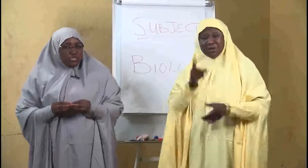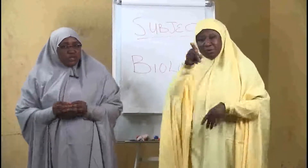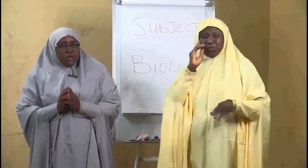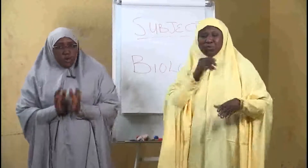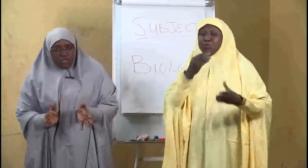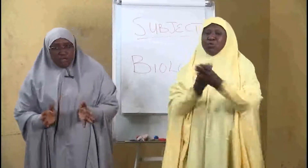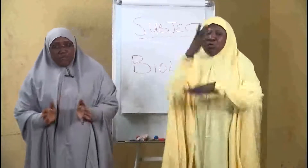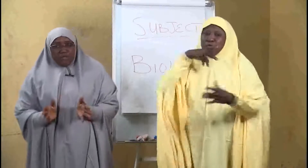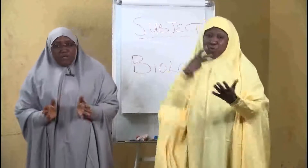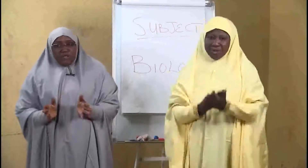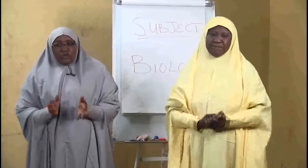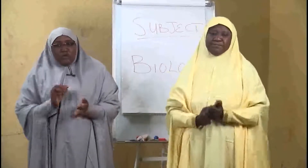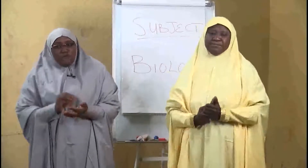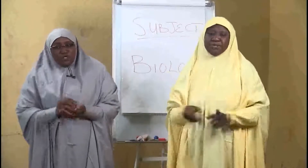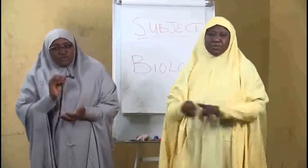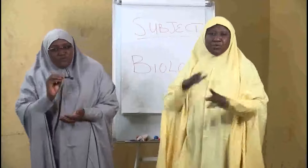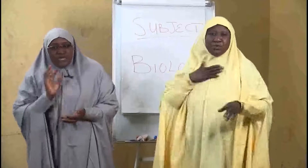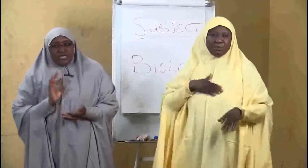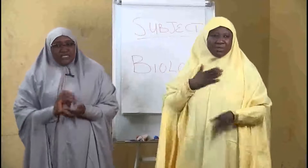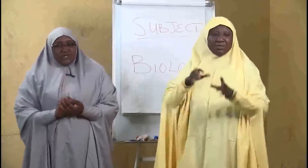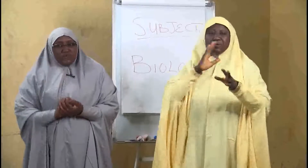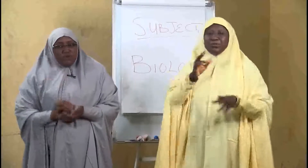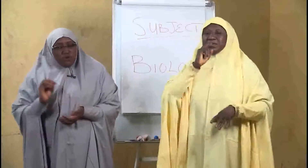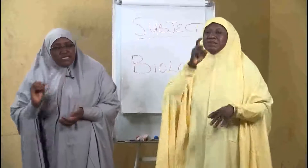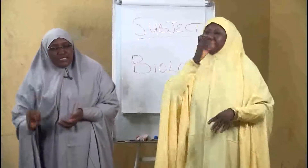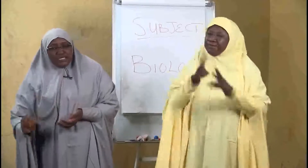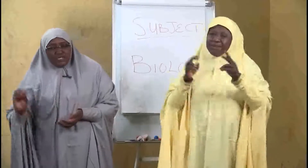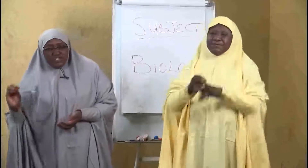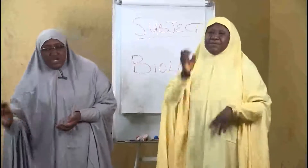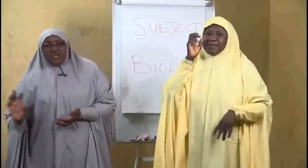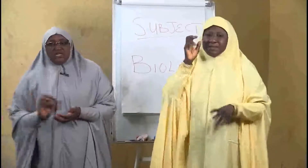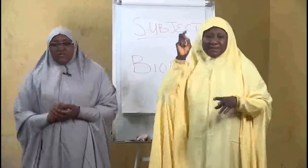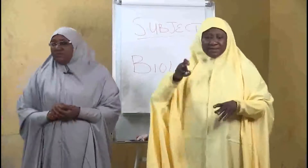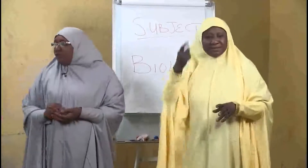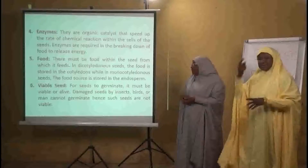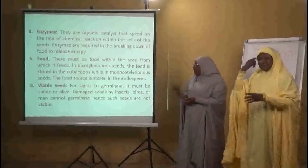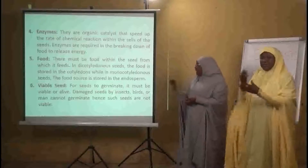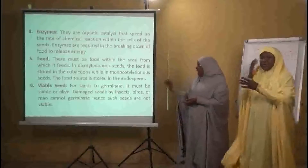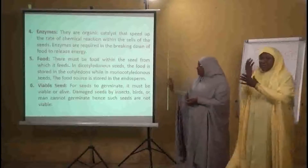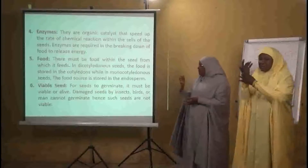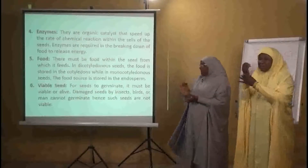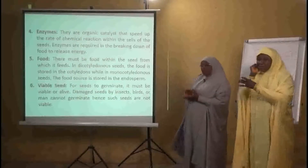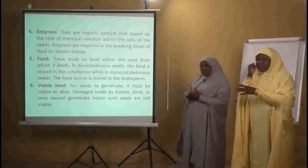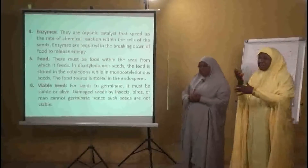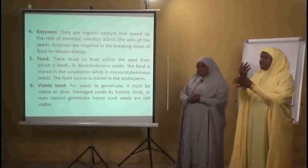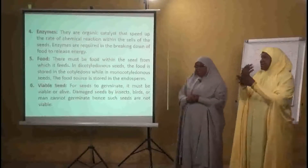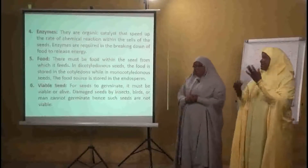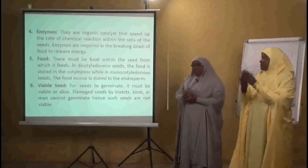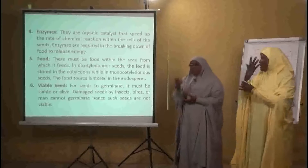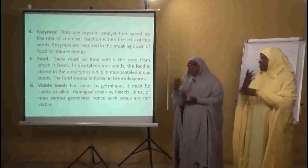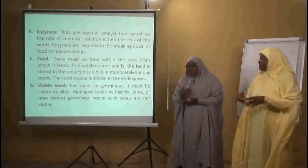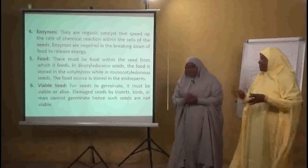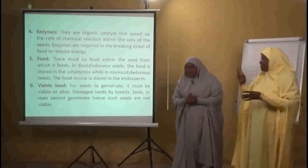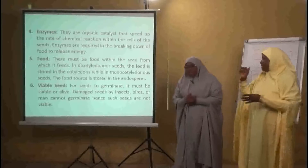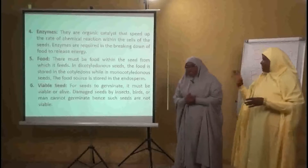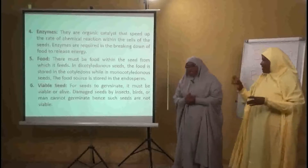to be okay. So food is very necessary for seed germination. Then viable seeds. What do you mean